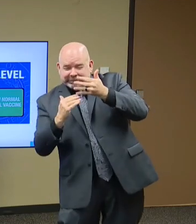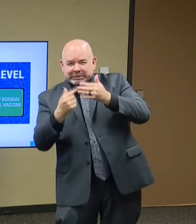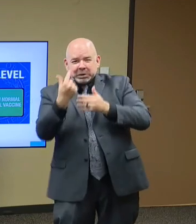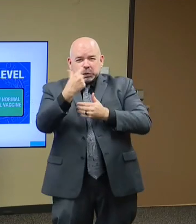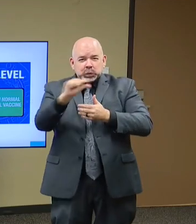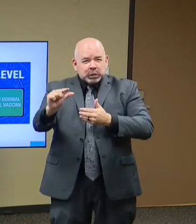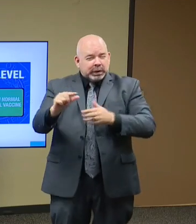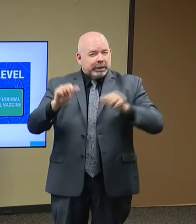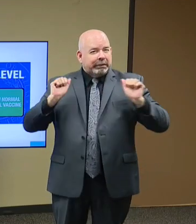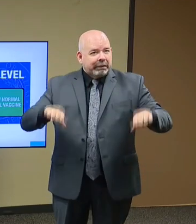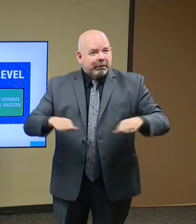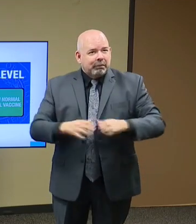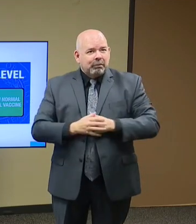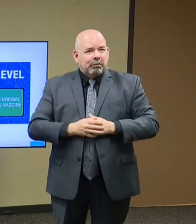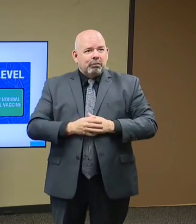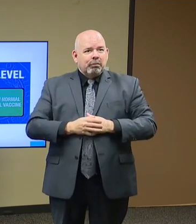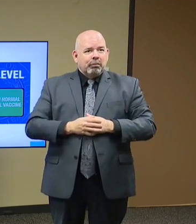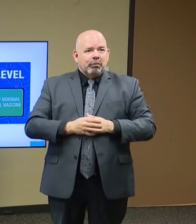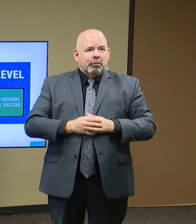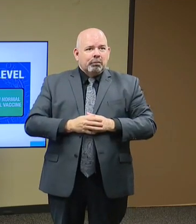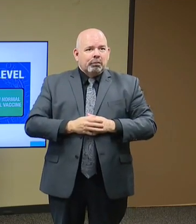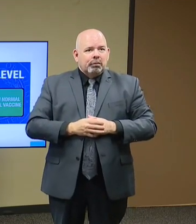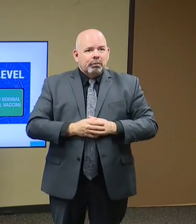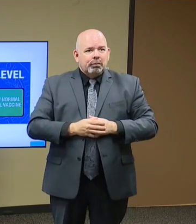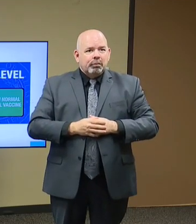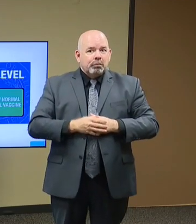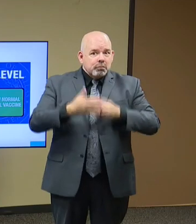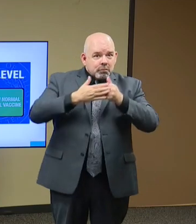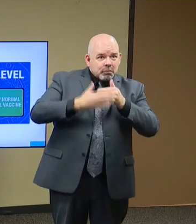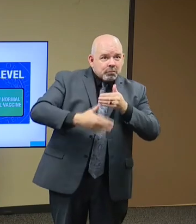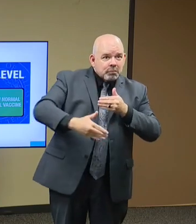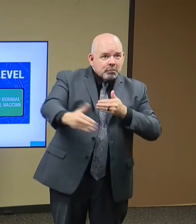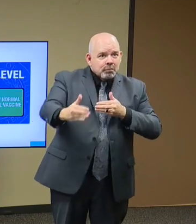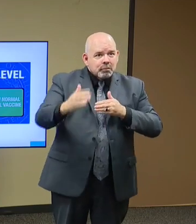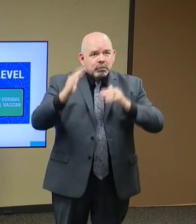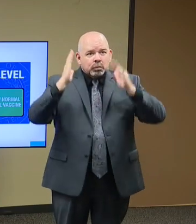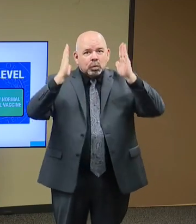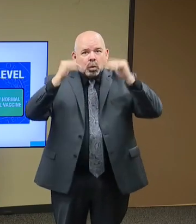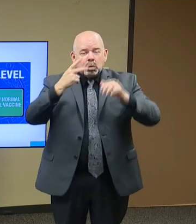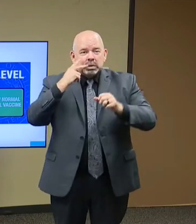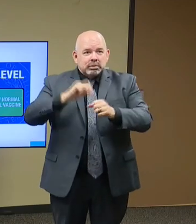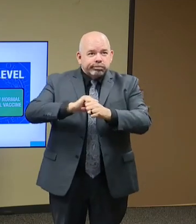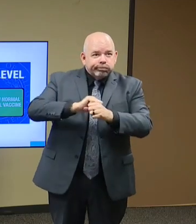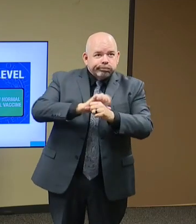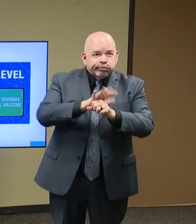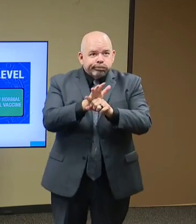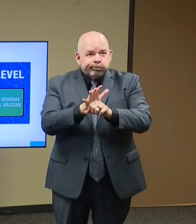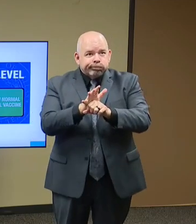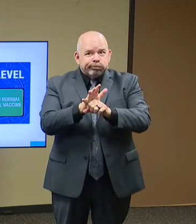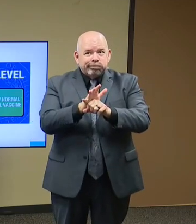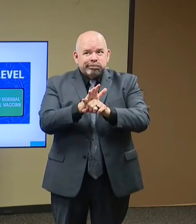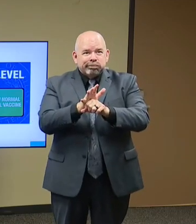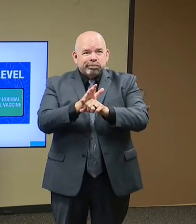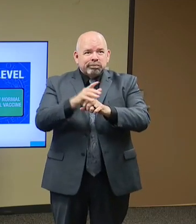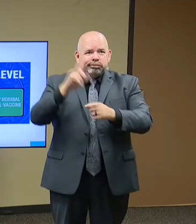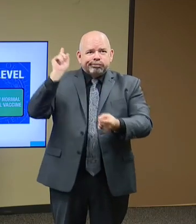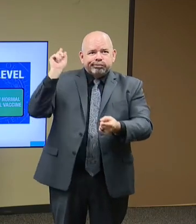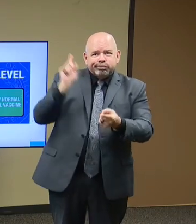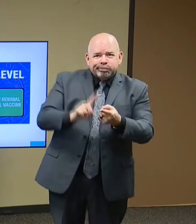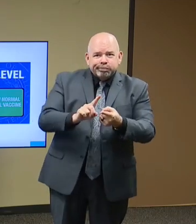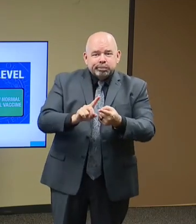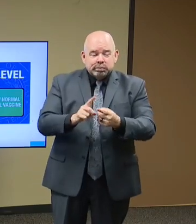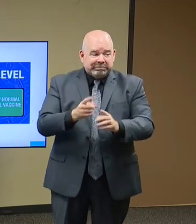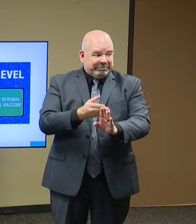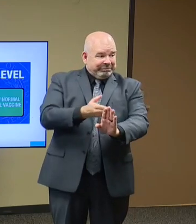are starting to see flare-ups in other parts of the country where they let their guard down, so we just cannot let that happen